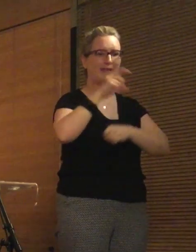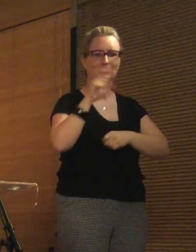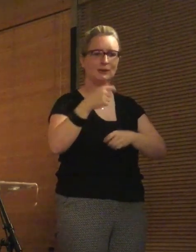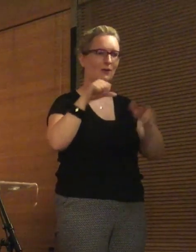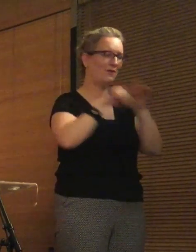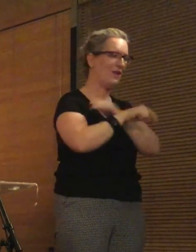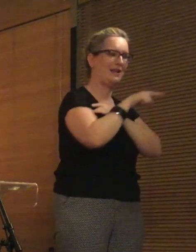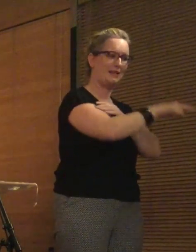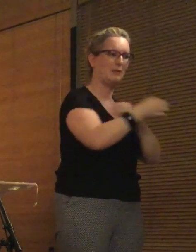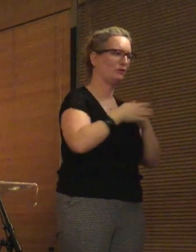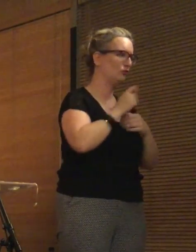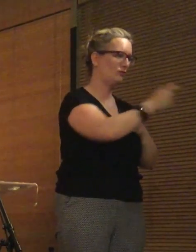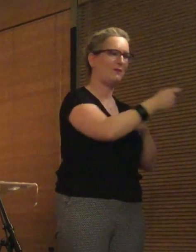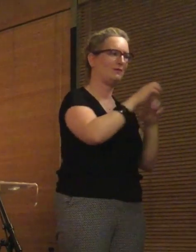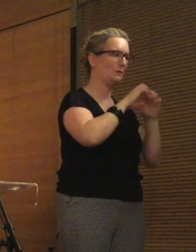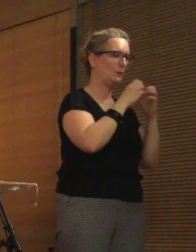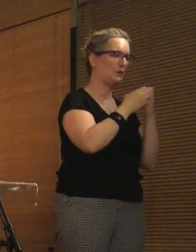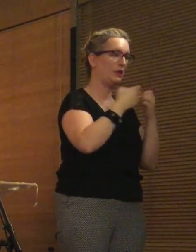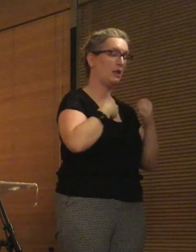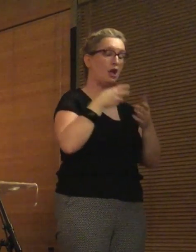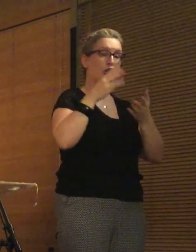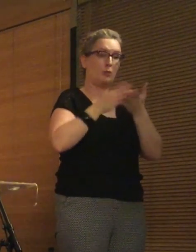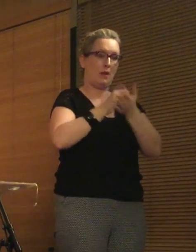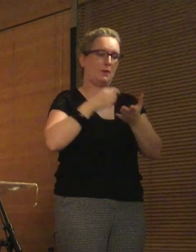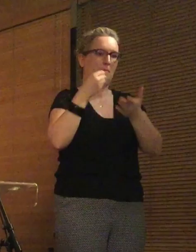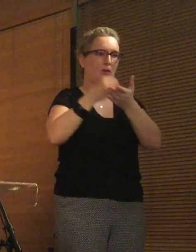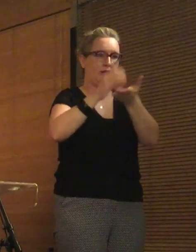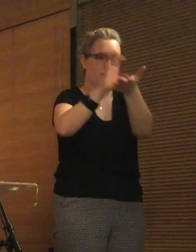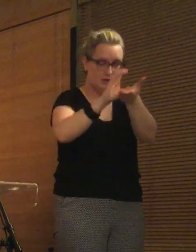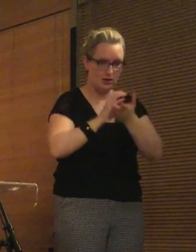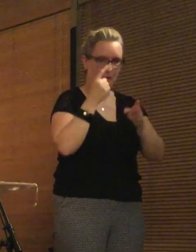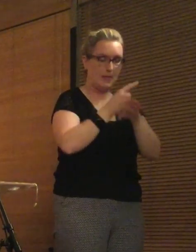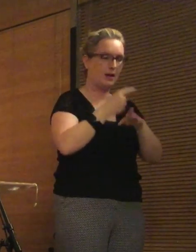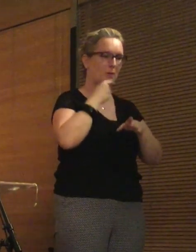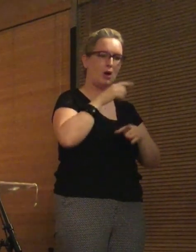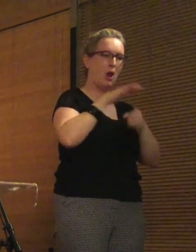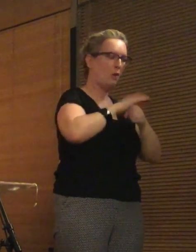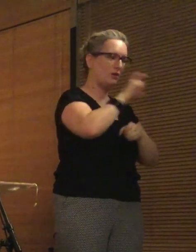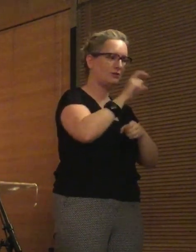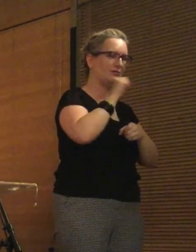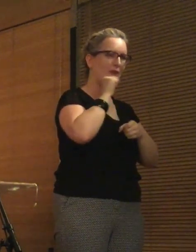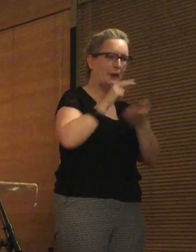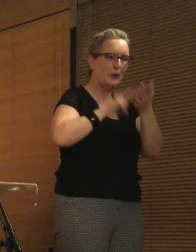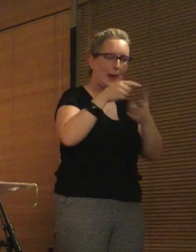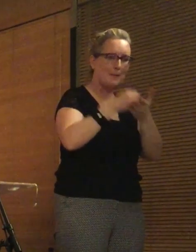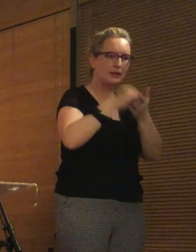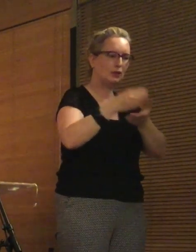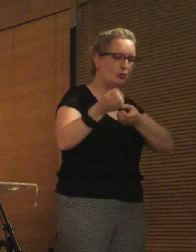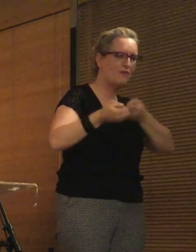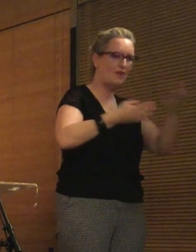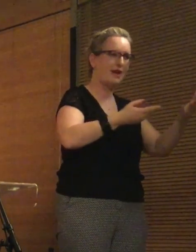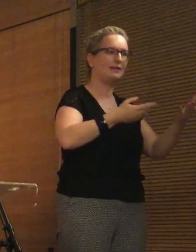government provides the money, the local county councils have not spent it to provide the accommodation that